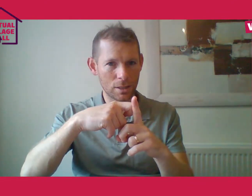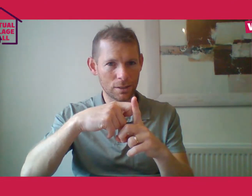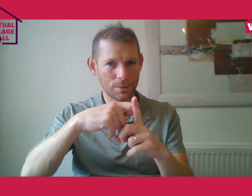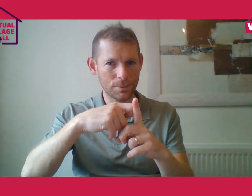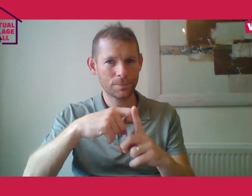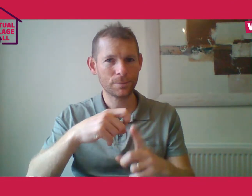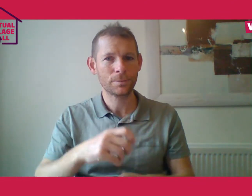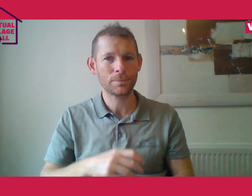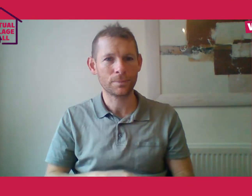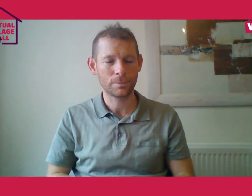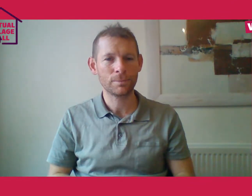Mark.